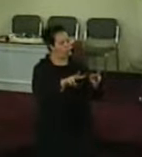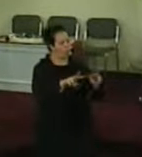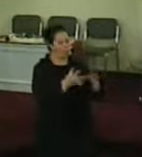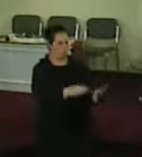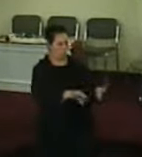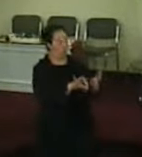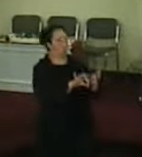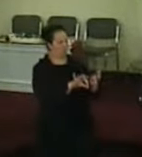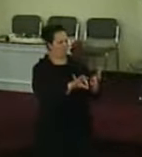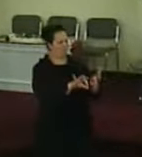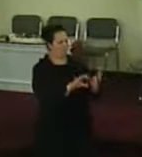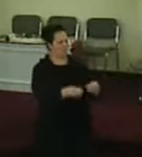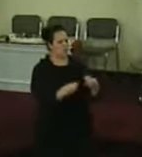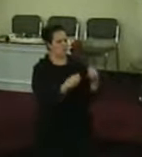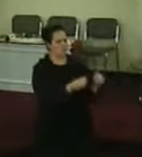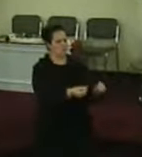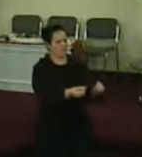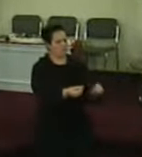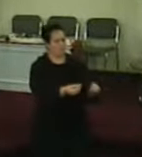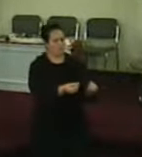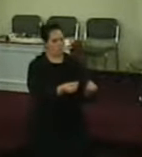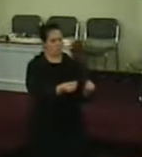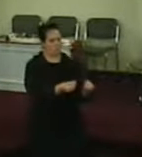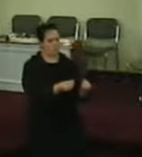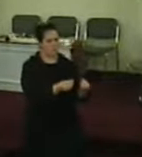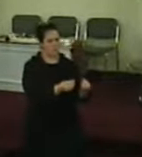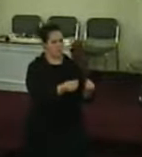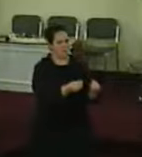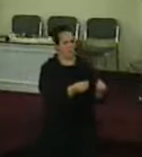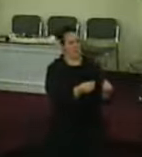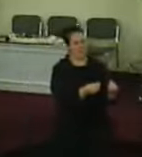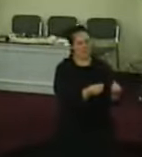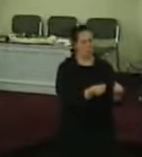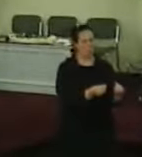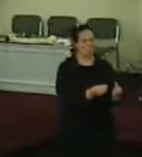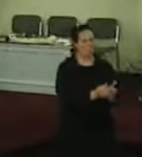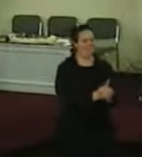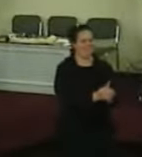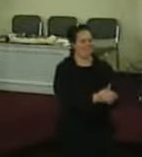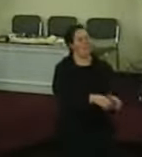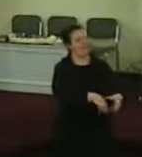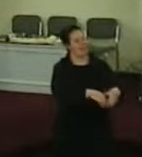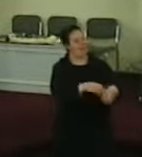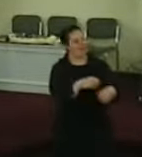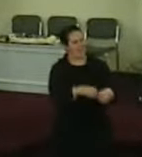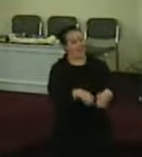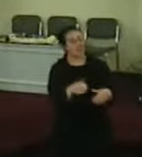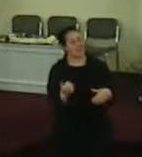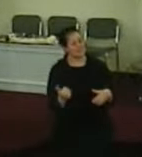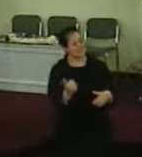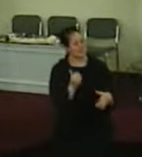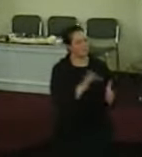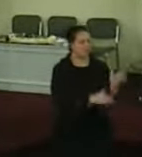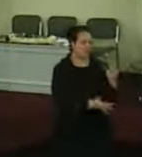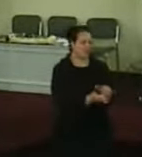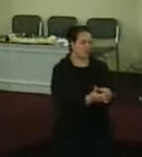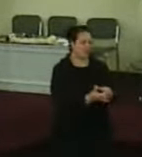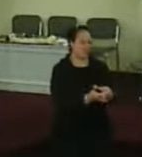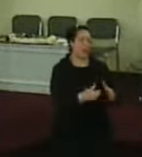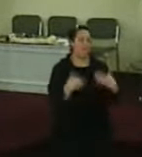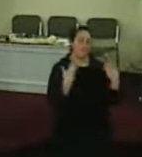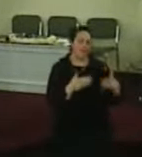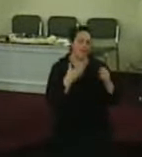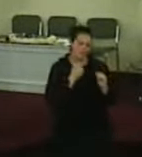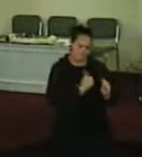anything good to offer. There's simply no one else outside of Jesus. And I'm glad I'm in pursuit of Him.